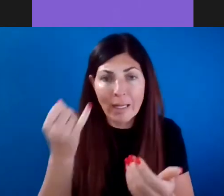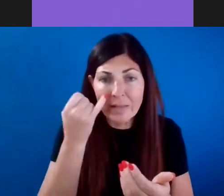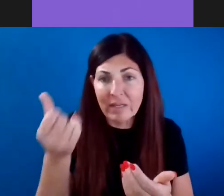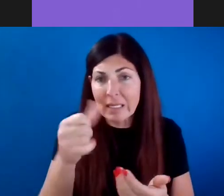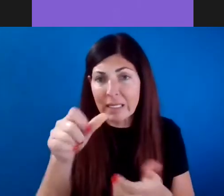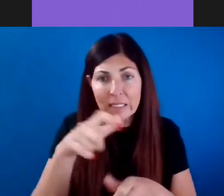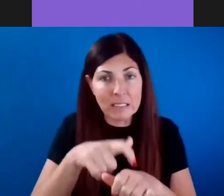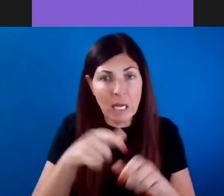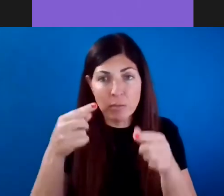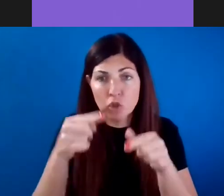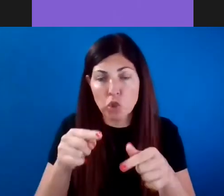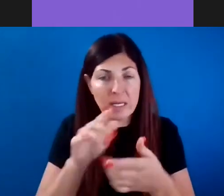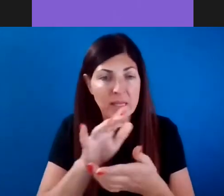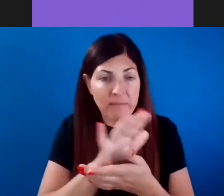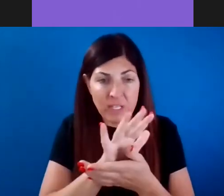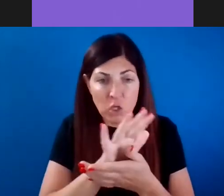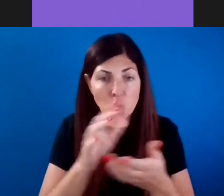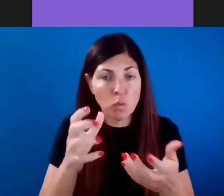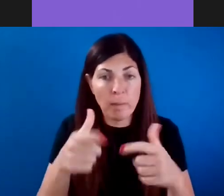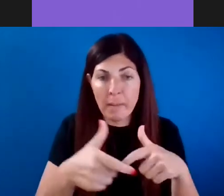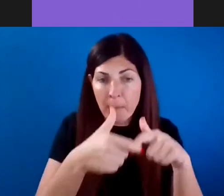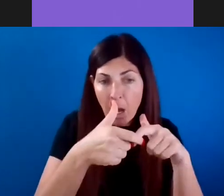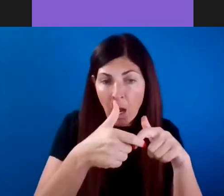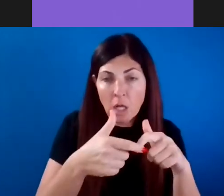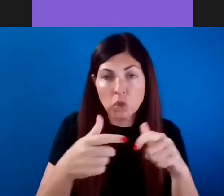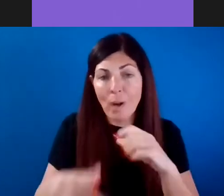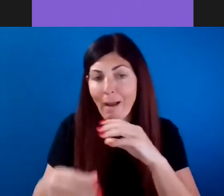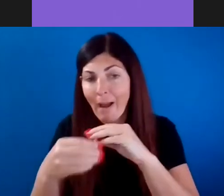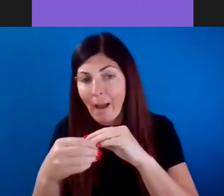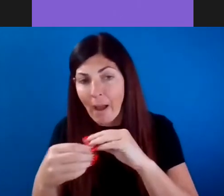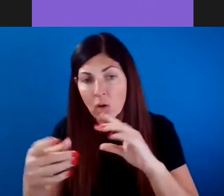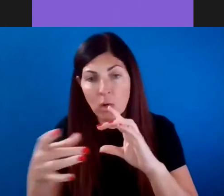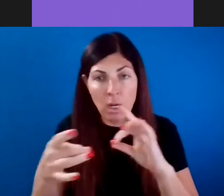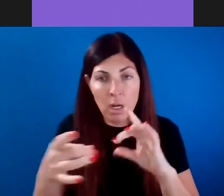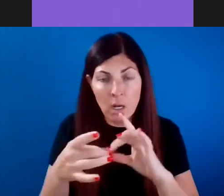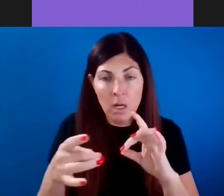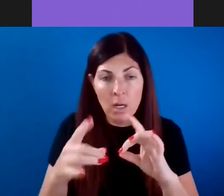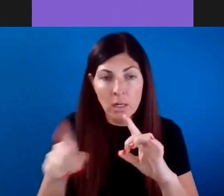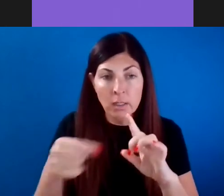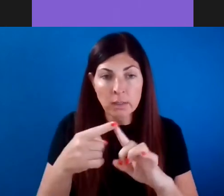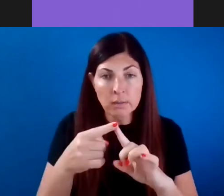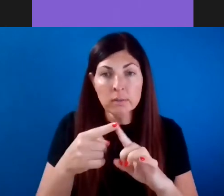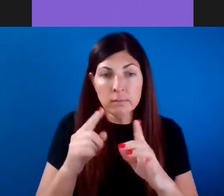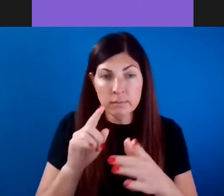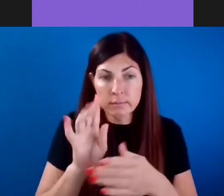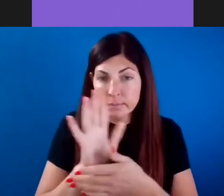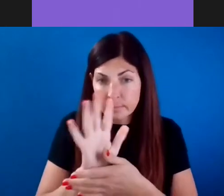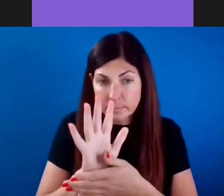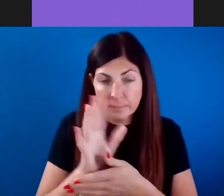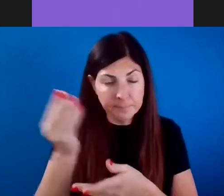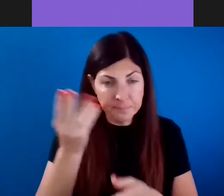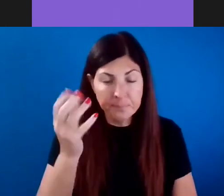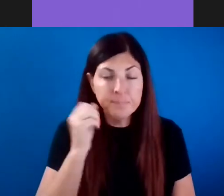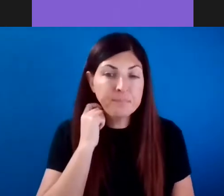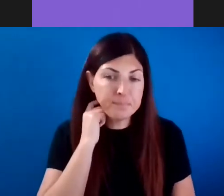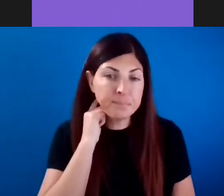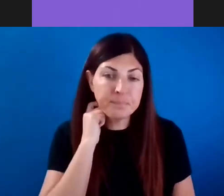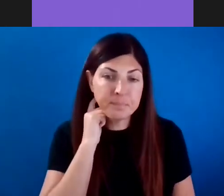point, during these short videos, you want me to pause, you got something that you want to say in the middle, you can let me know. But